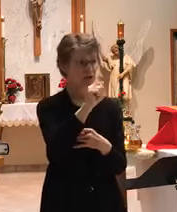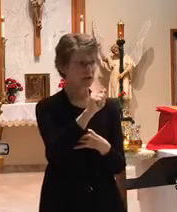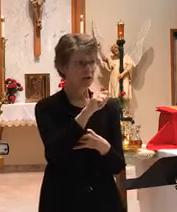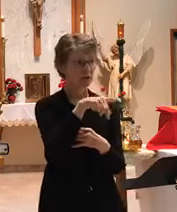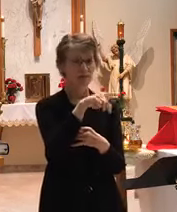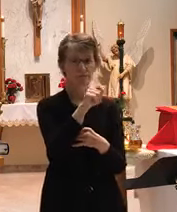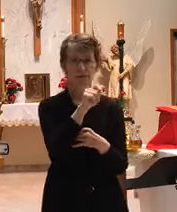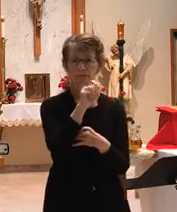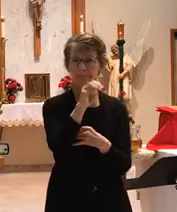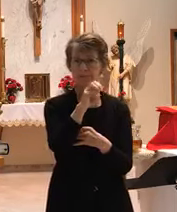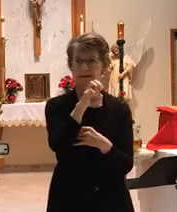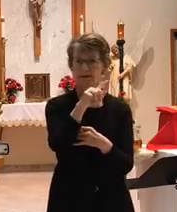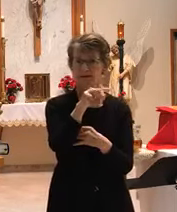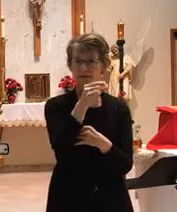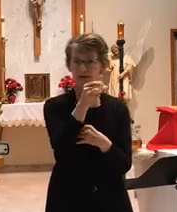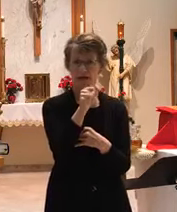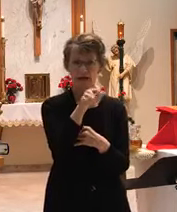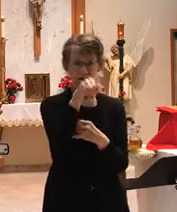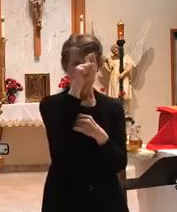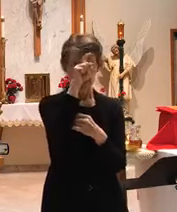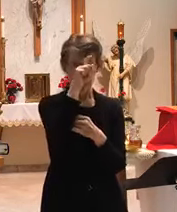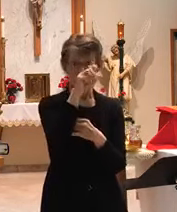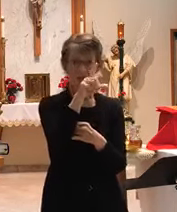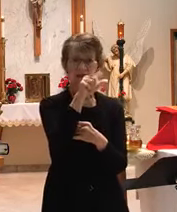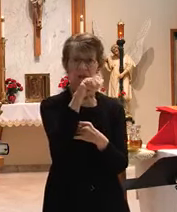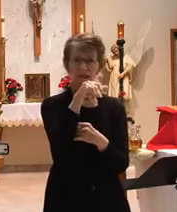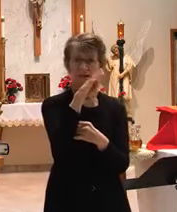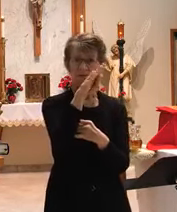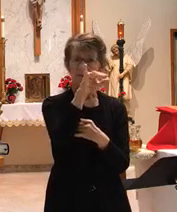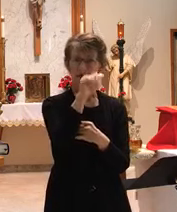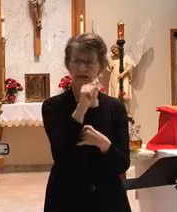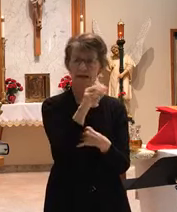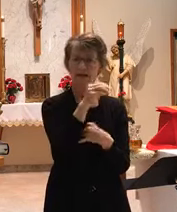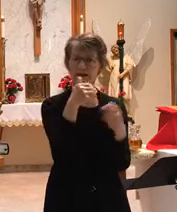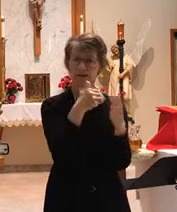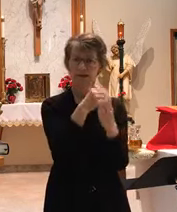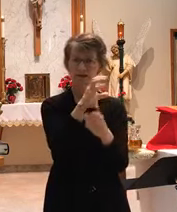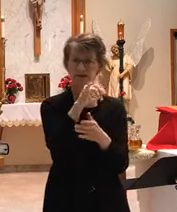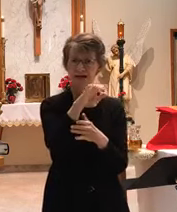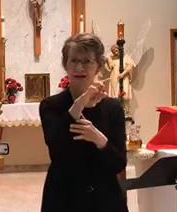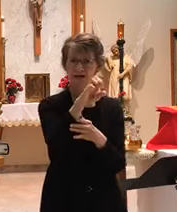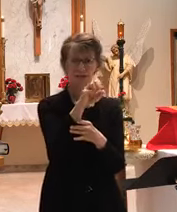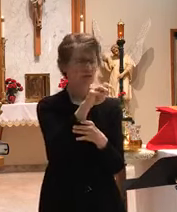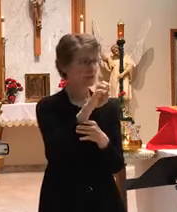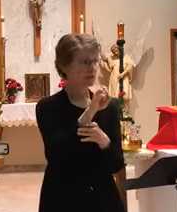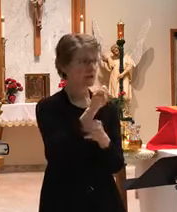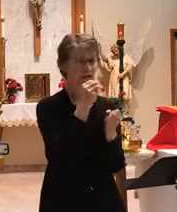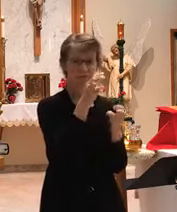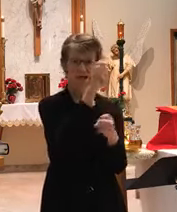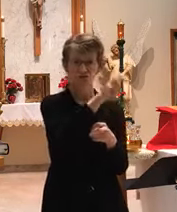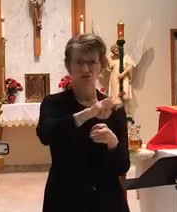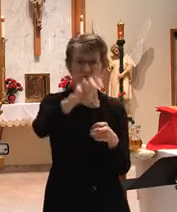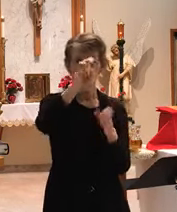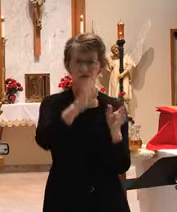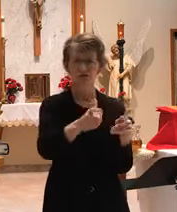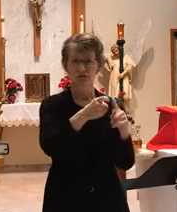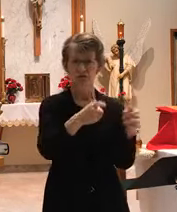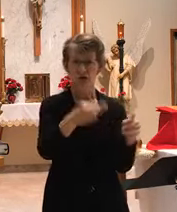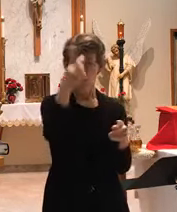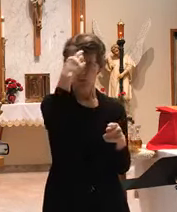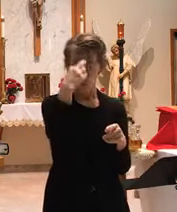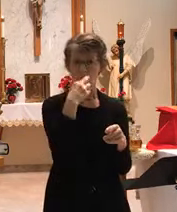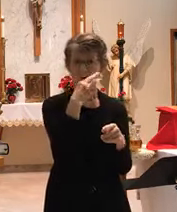Pamphylia, Egypt and the districts of Libya near Cyrene, as well as travelers from Rome, both